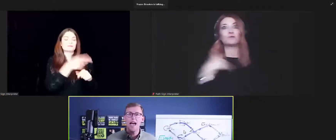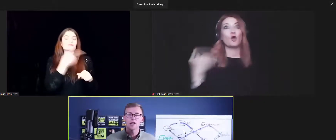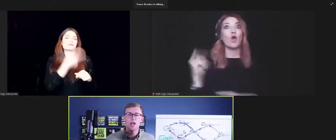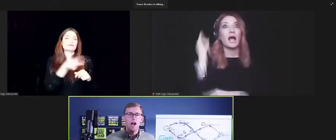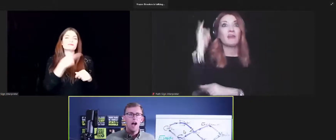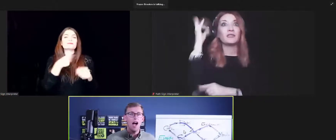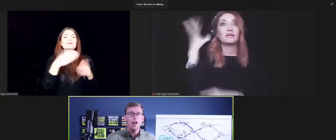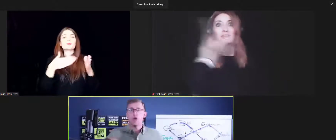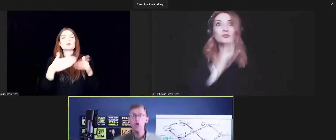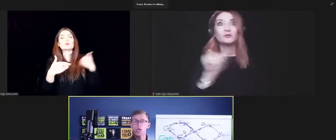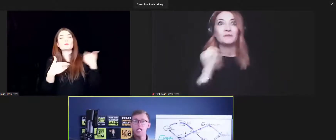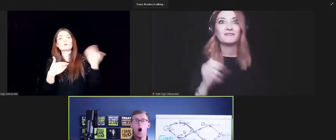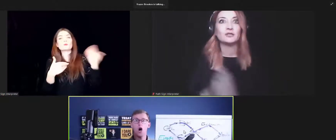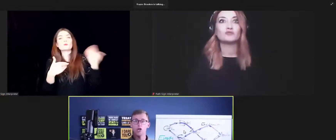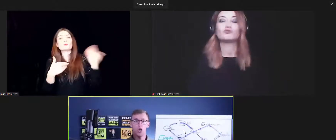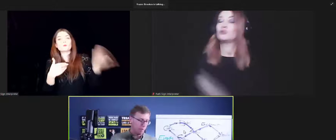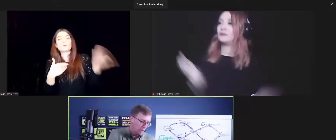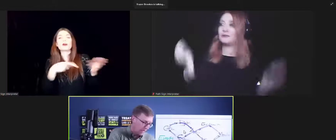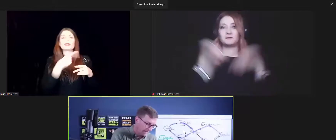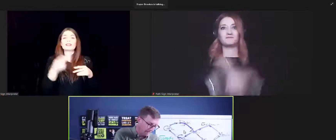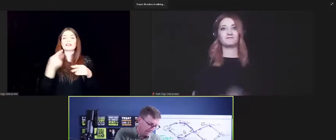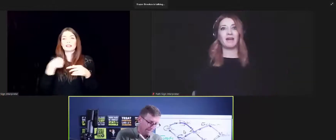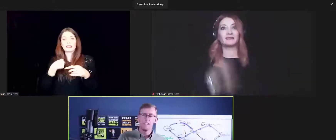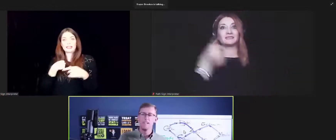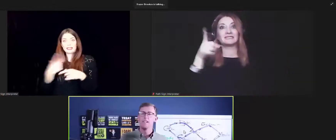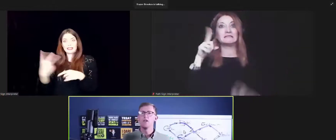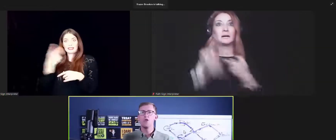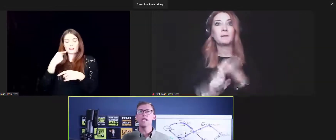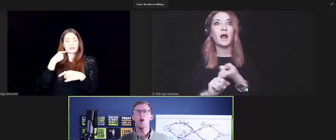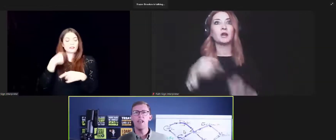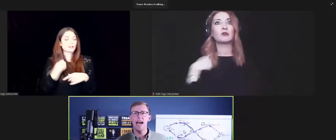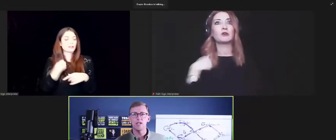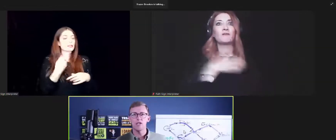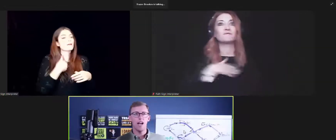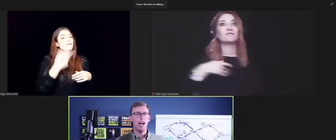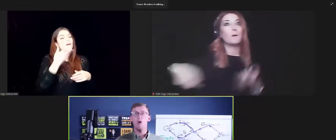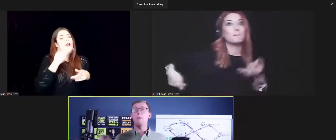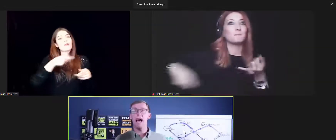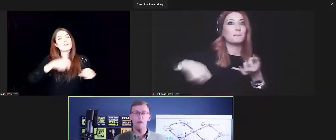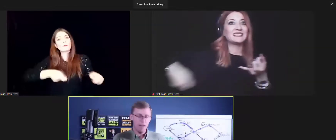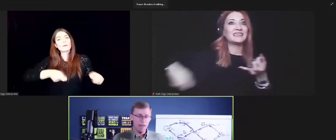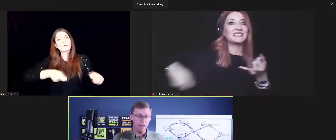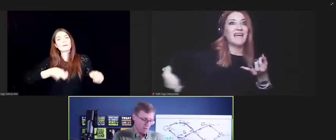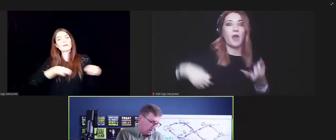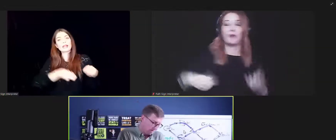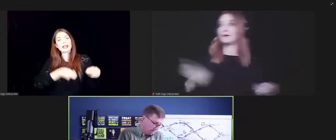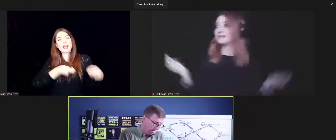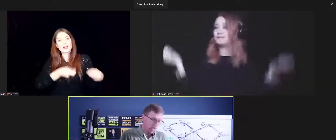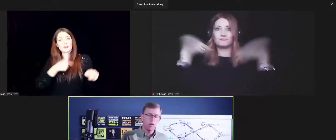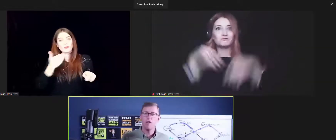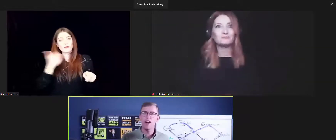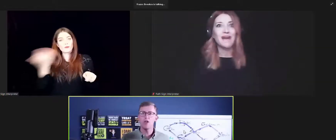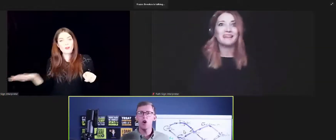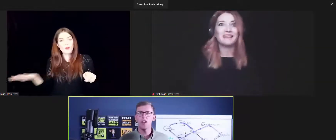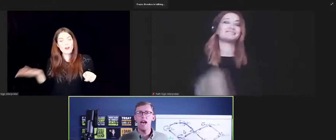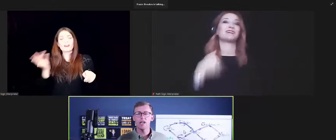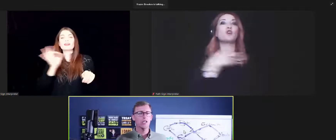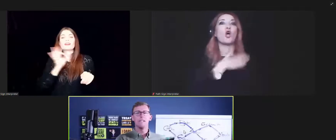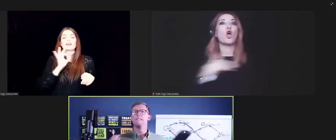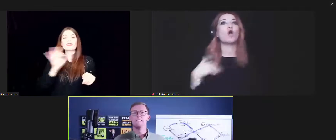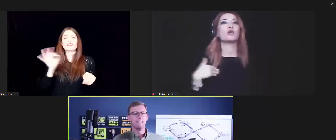next. A jacuzzi, a hot tub. Julie, you're next. A triple garage. Frazer, you're